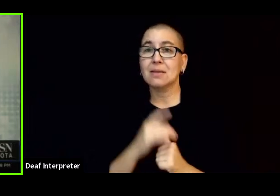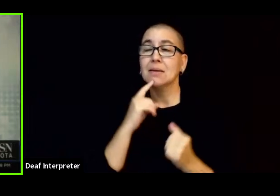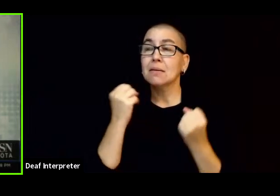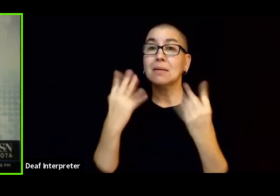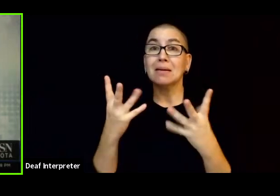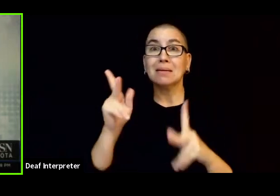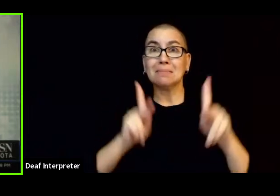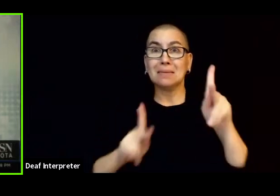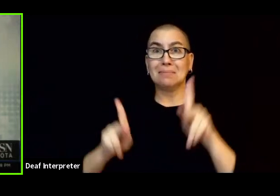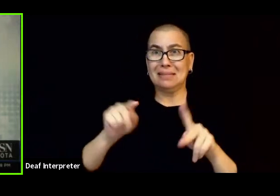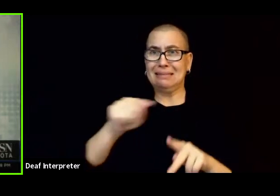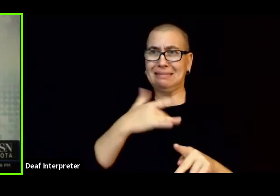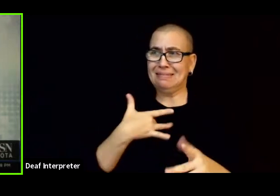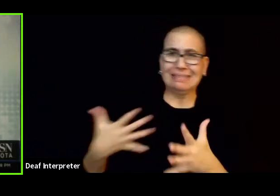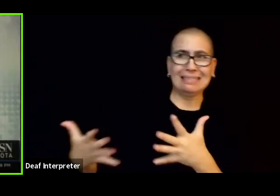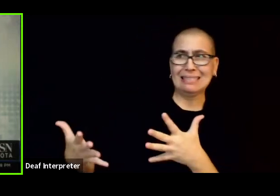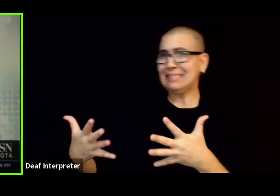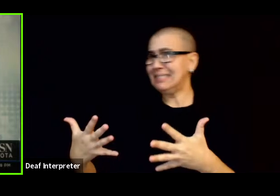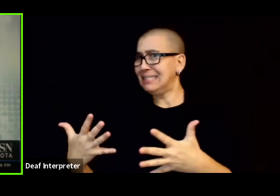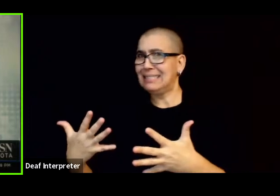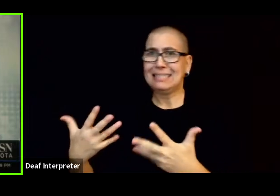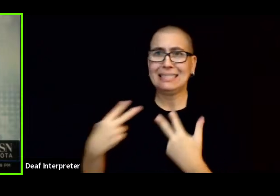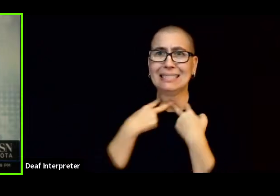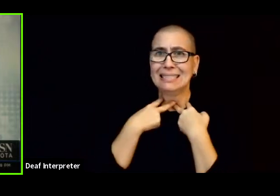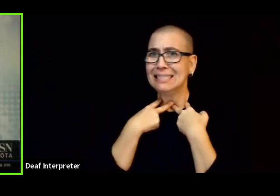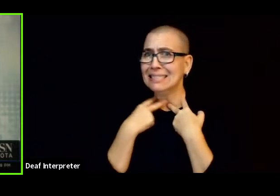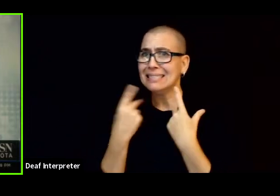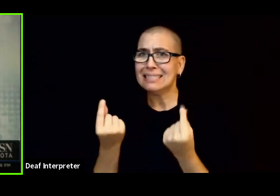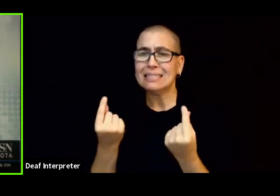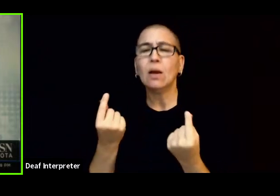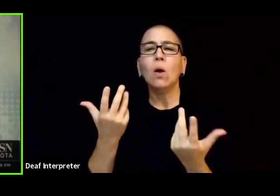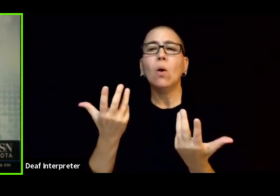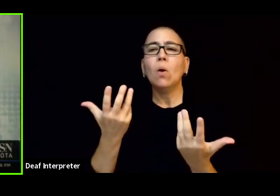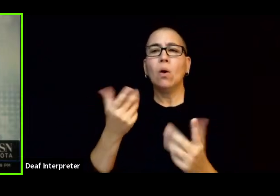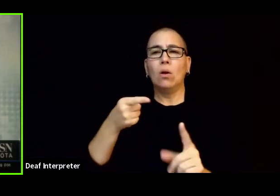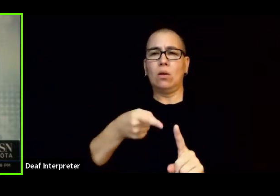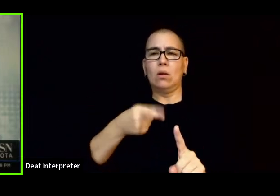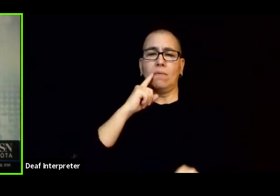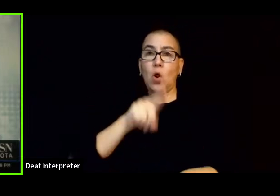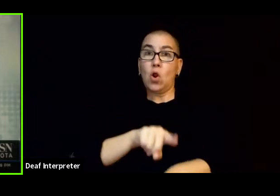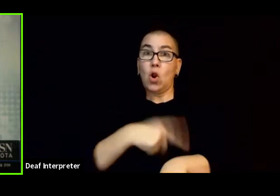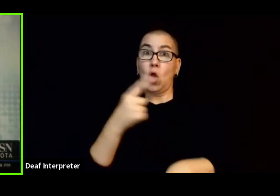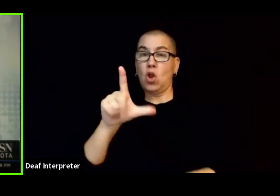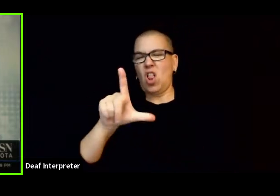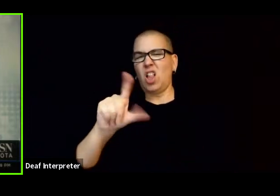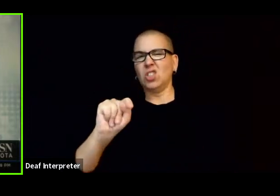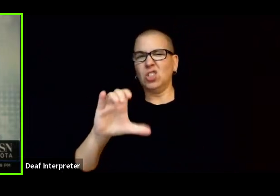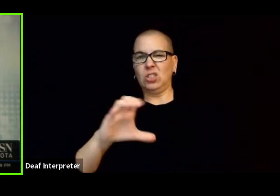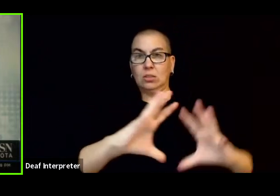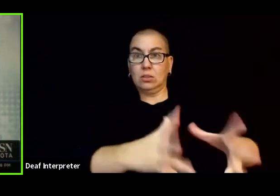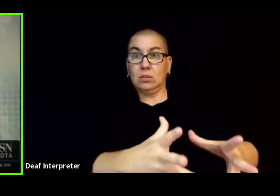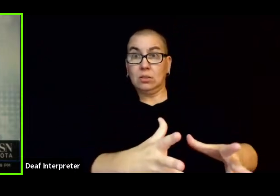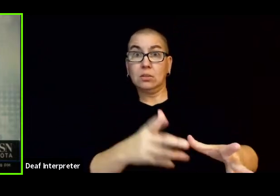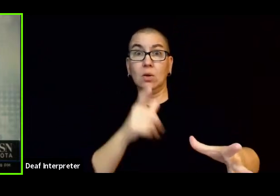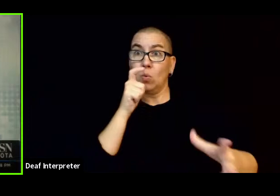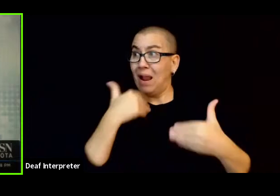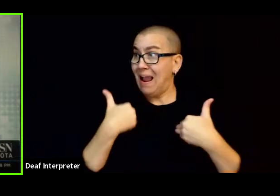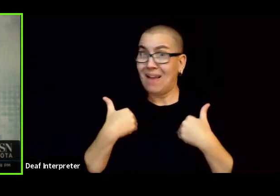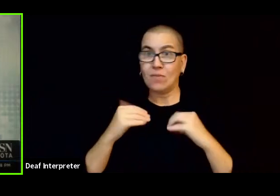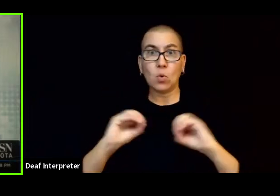a standing physician order ready for long-term care facilities that do not have a medical director, so that facilities can order